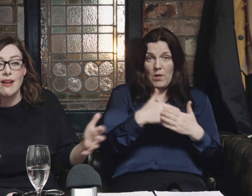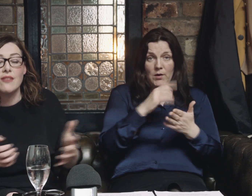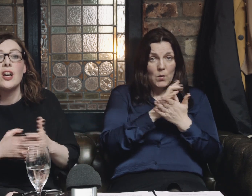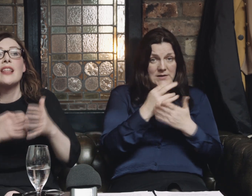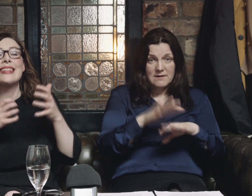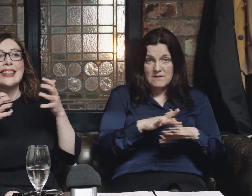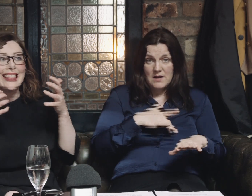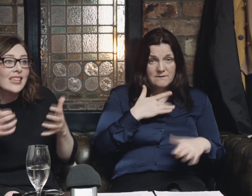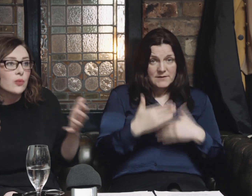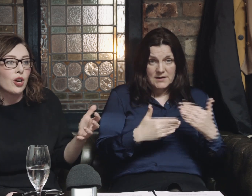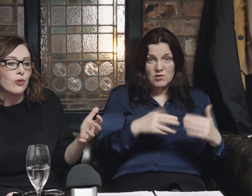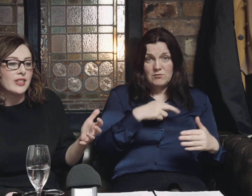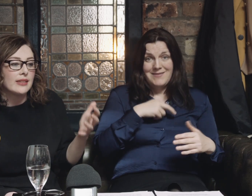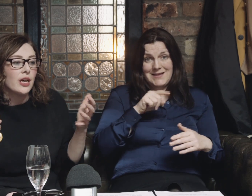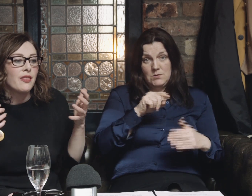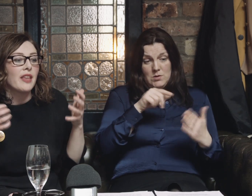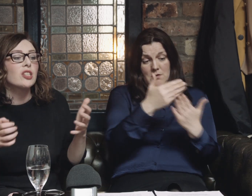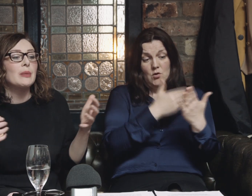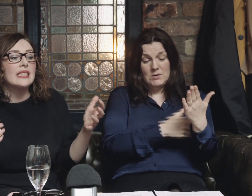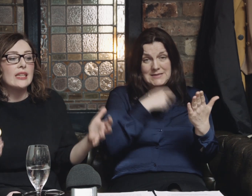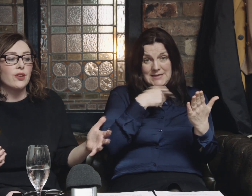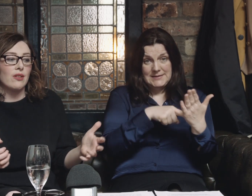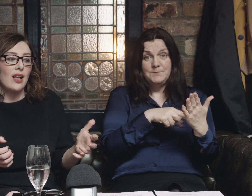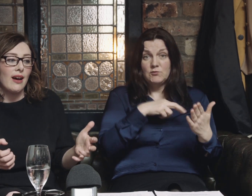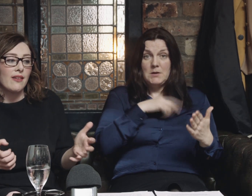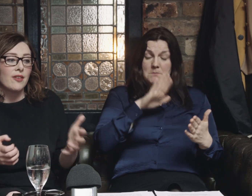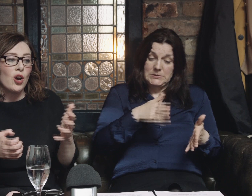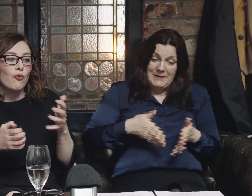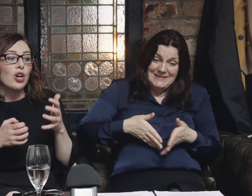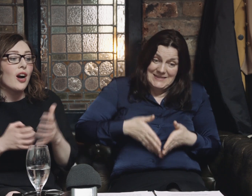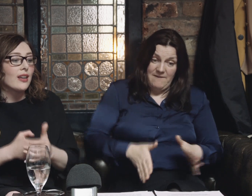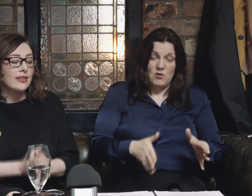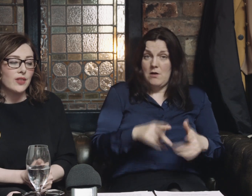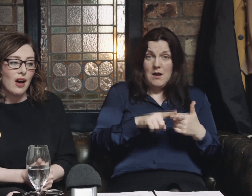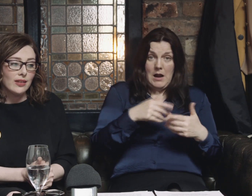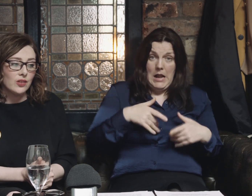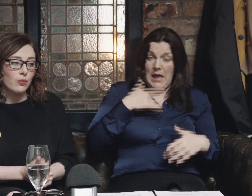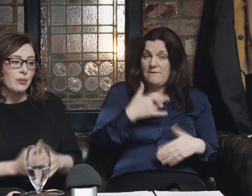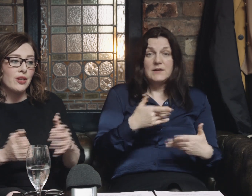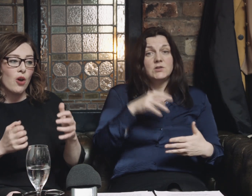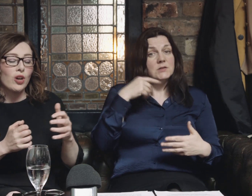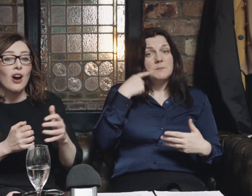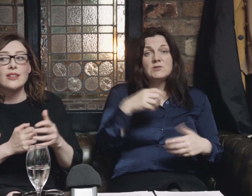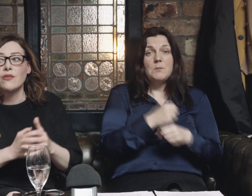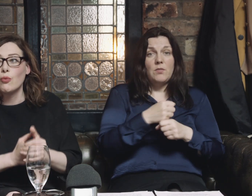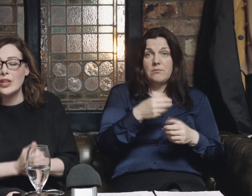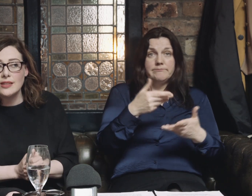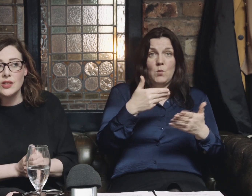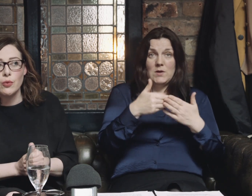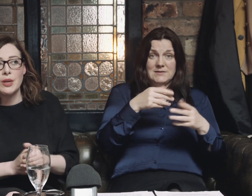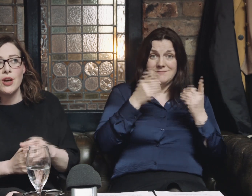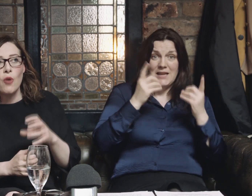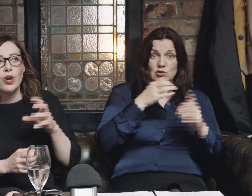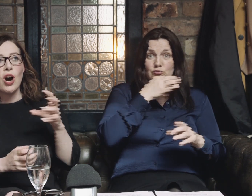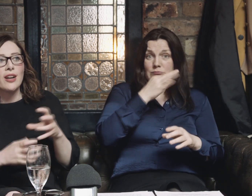quality of that life. That is what our law says, that they're to be delivered alive, regardless of the cost to the woman, regardless of the risk